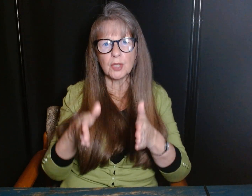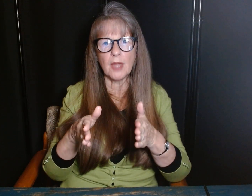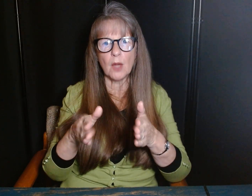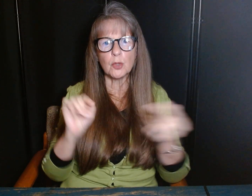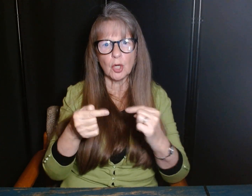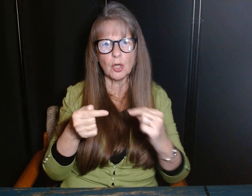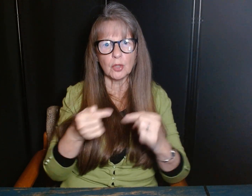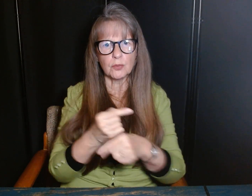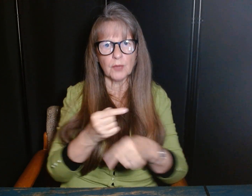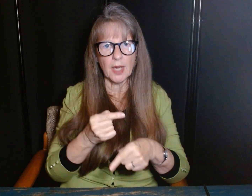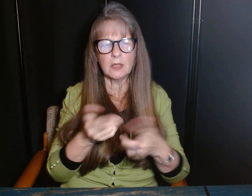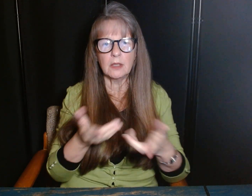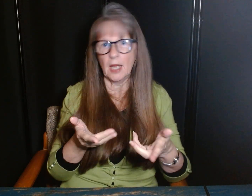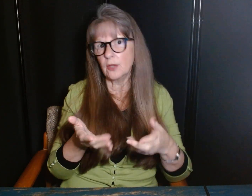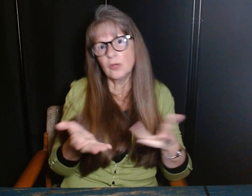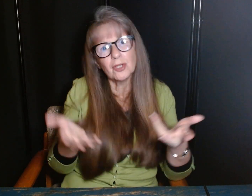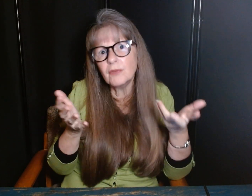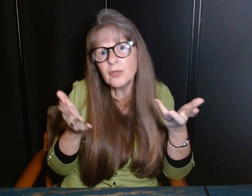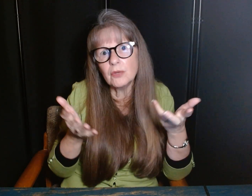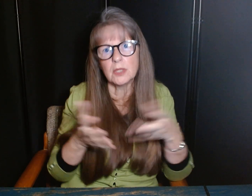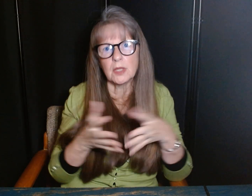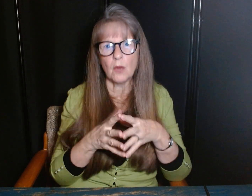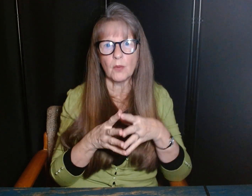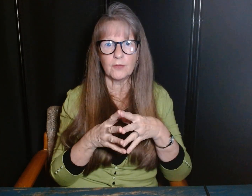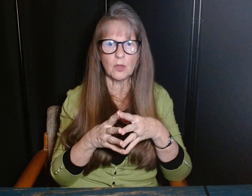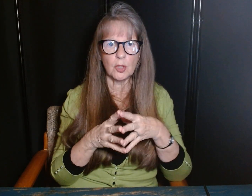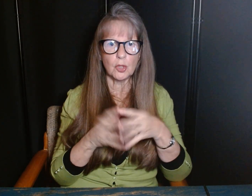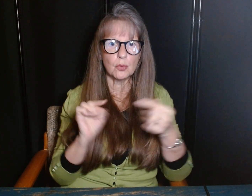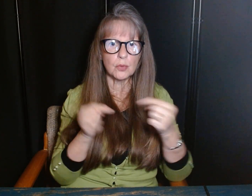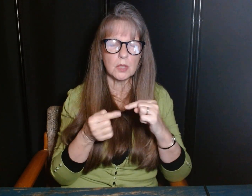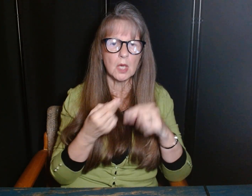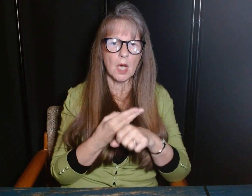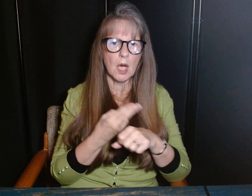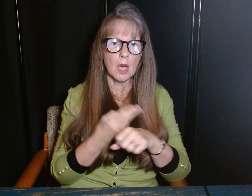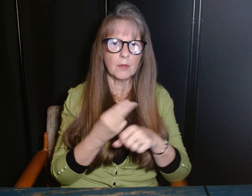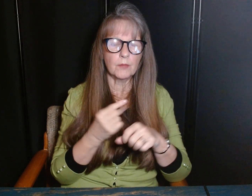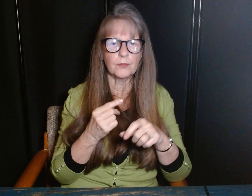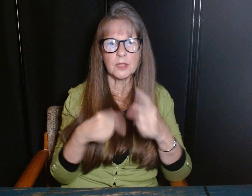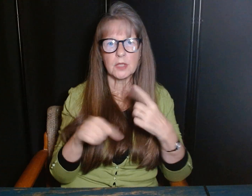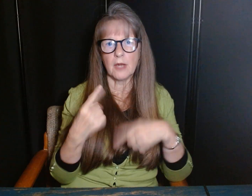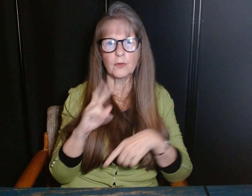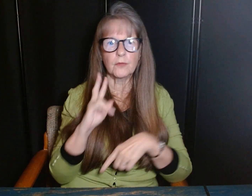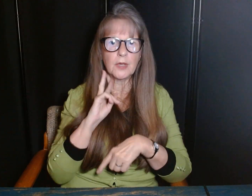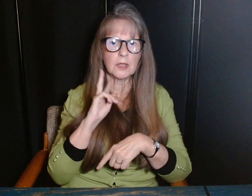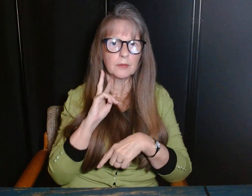was hurt, right? Yeah, you could even use it that way if you don't want to use the sign for victim.